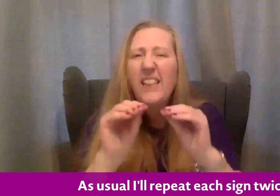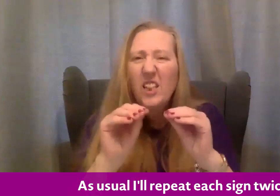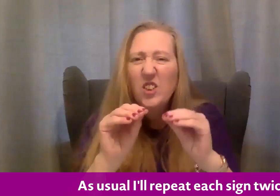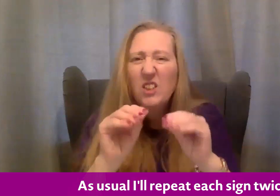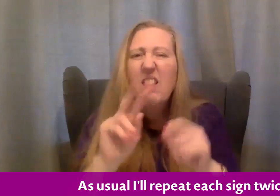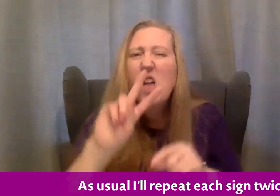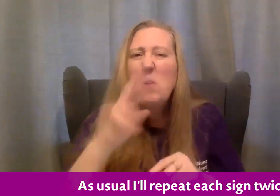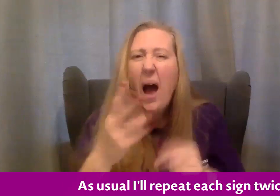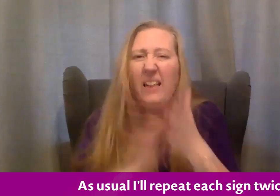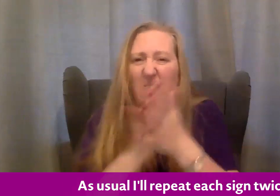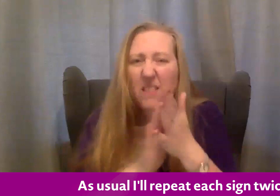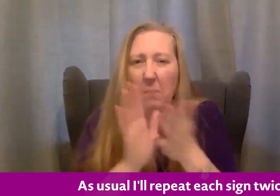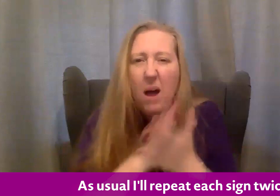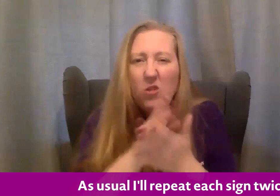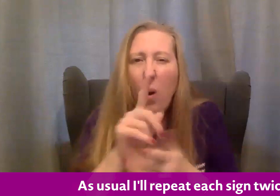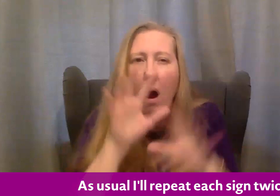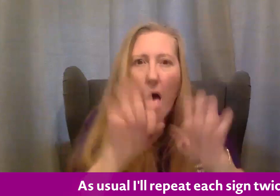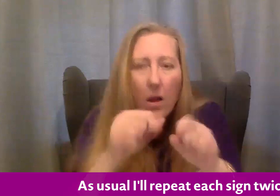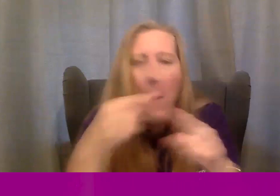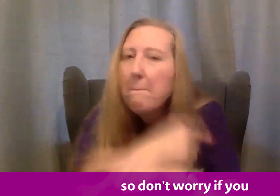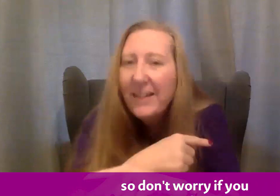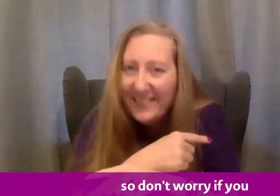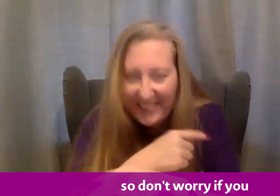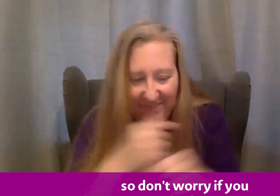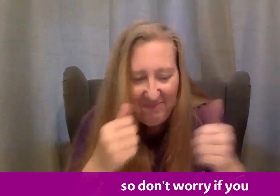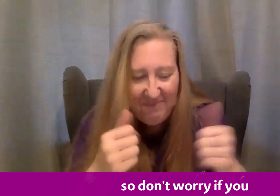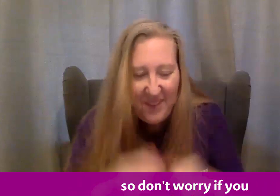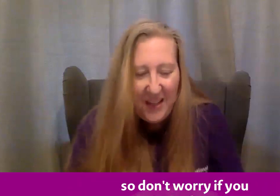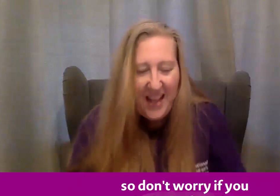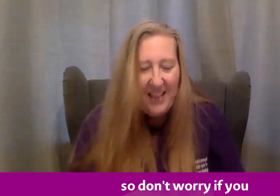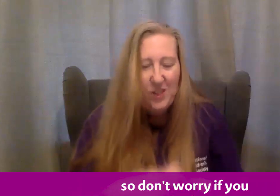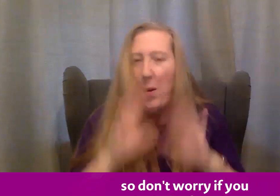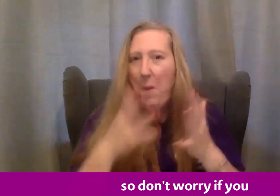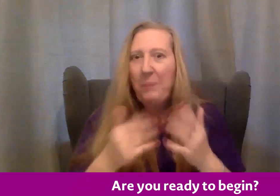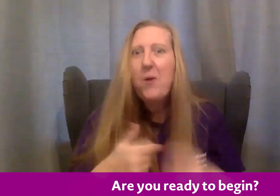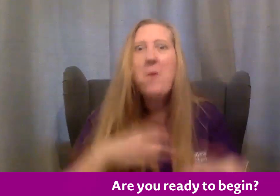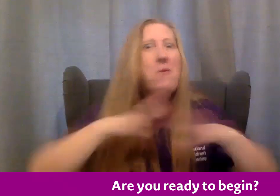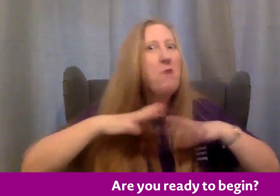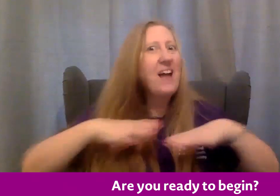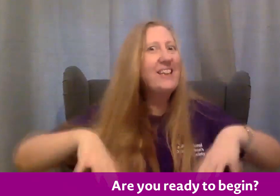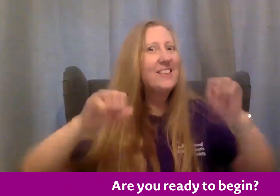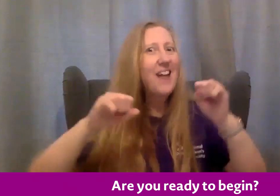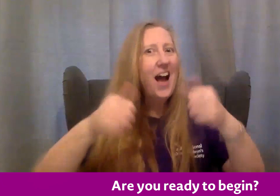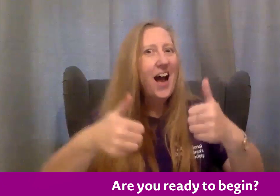copy as usual i'll repeat each sign twice so don't worry if you miss it the first time are you ready to begin